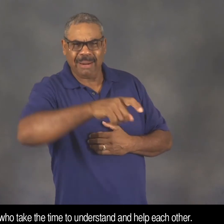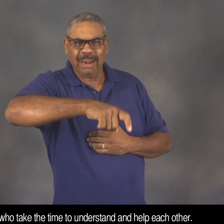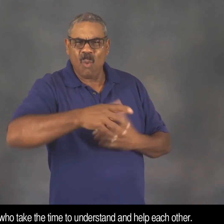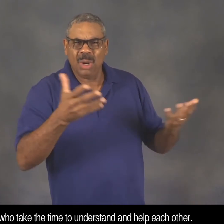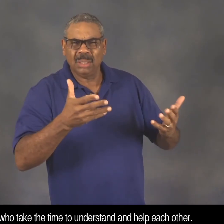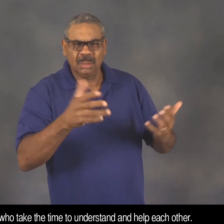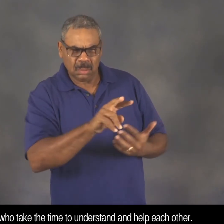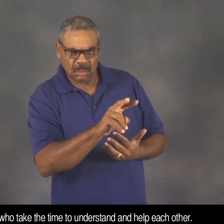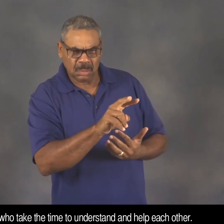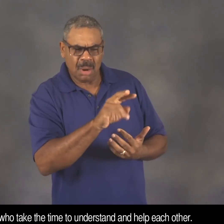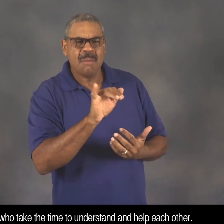other.